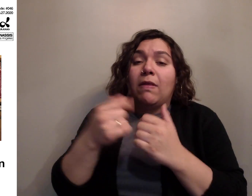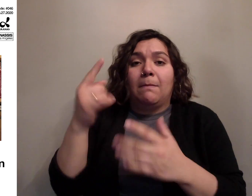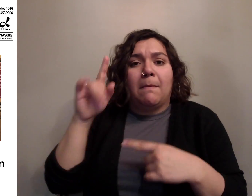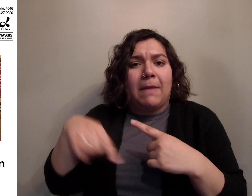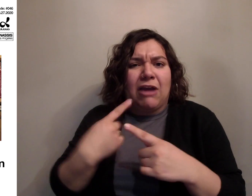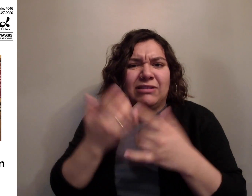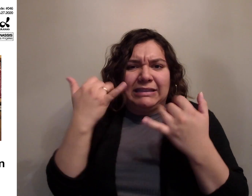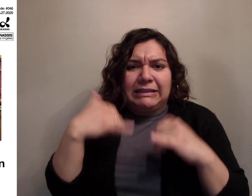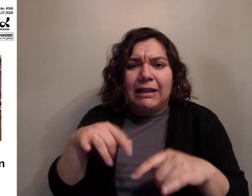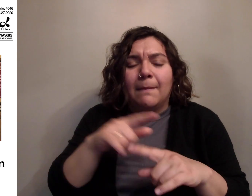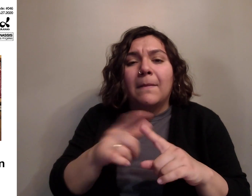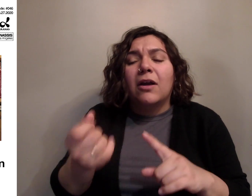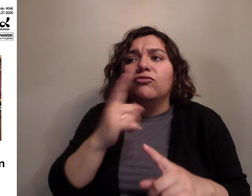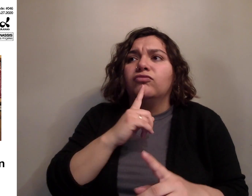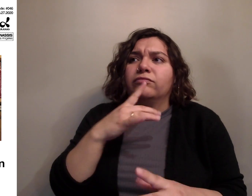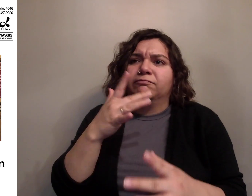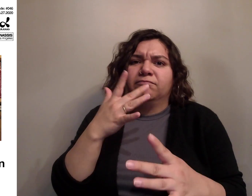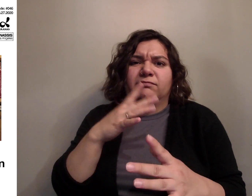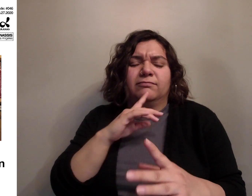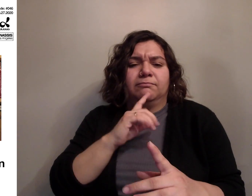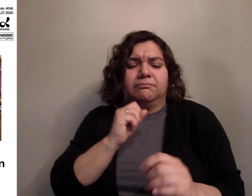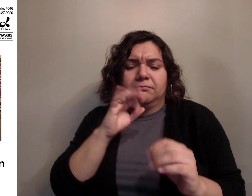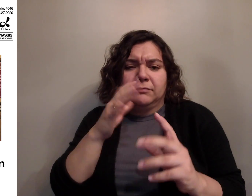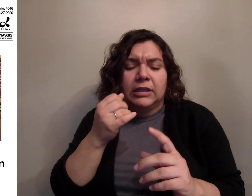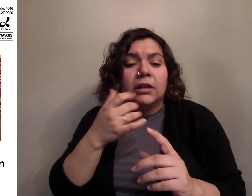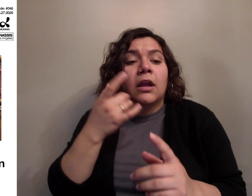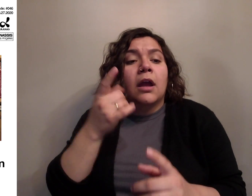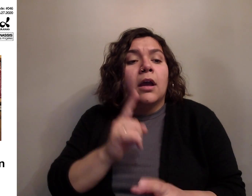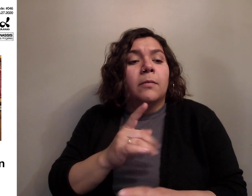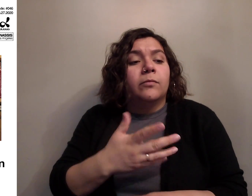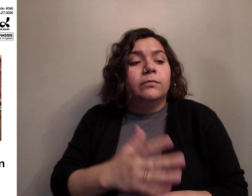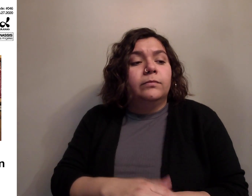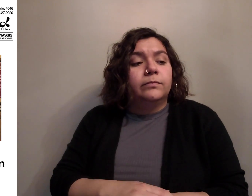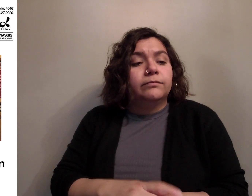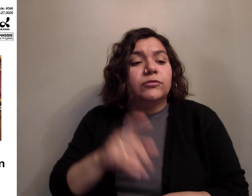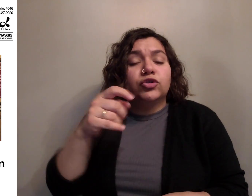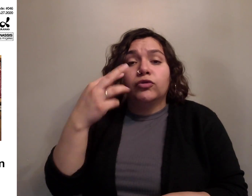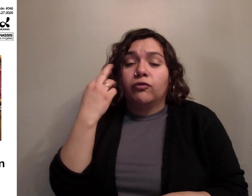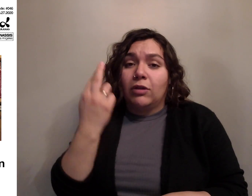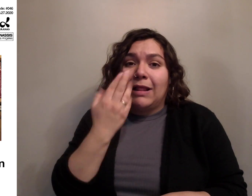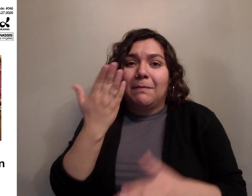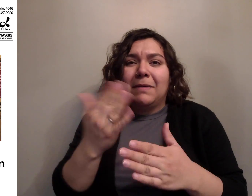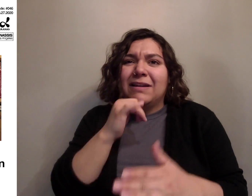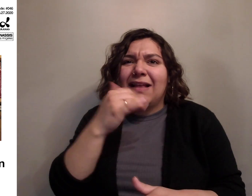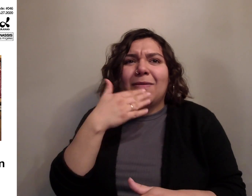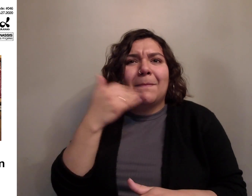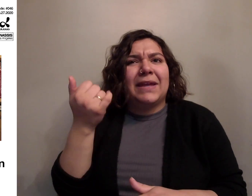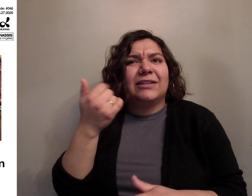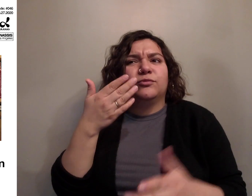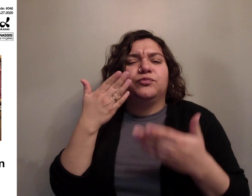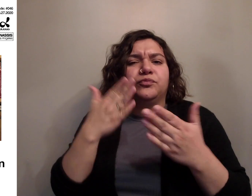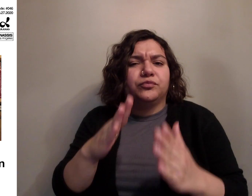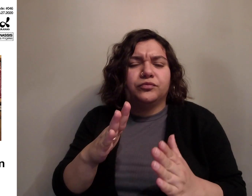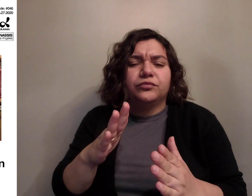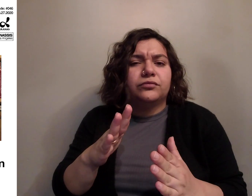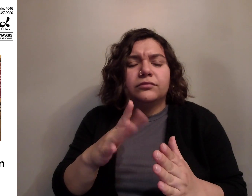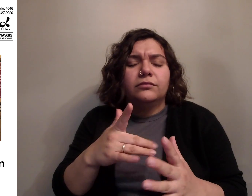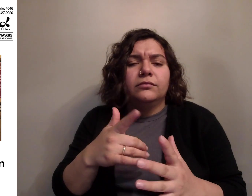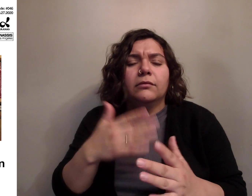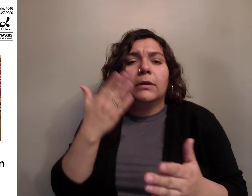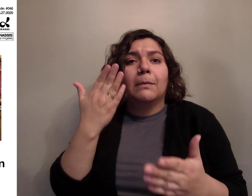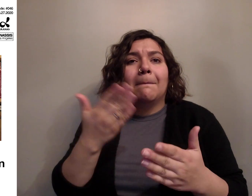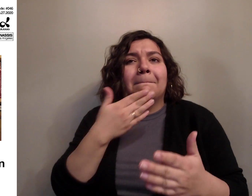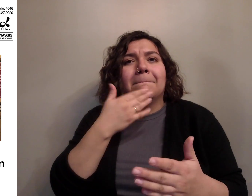And I still wanted to talk to him about it. Yeah, and it was quite striking. I should have realized that this was maybe not the